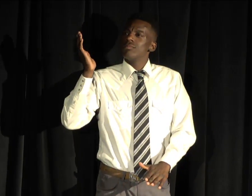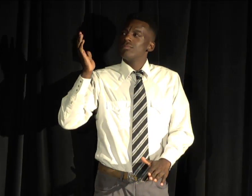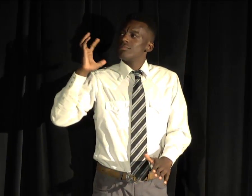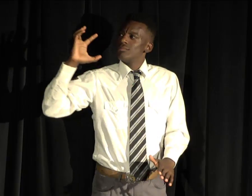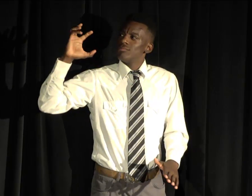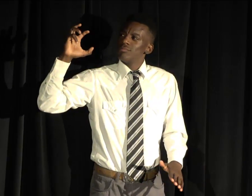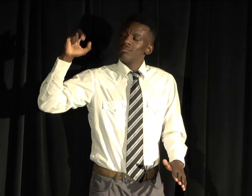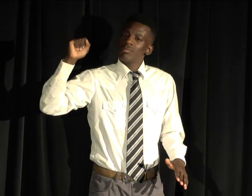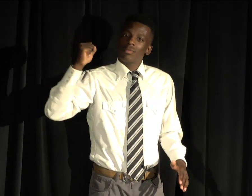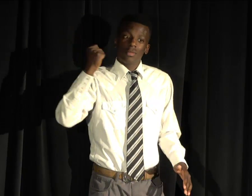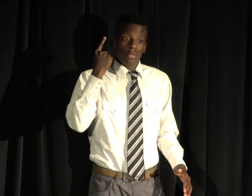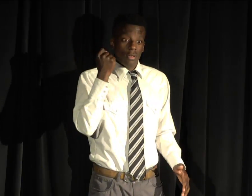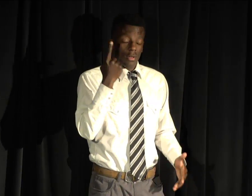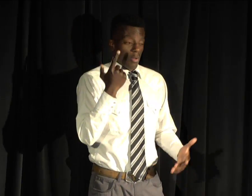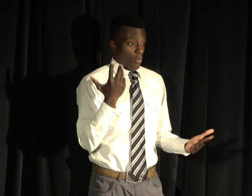on this trip. They take off.